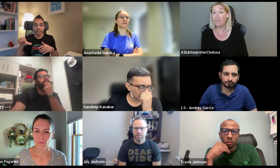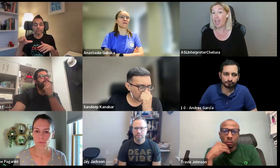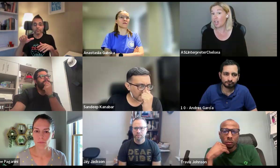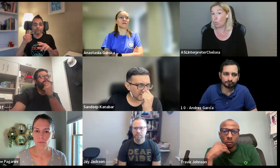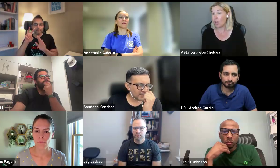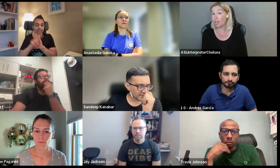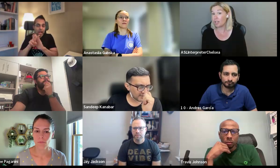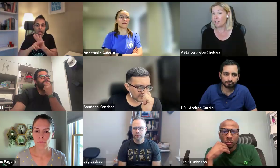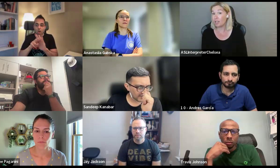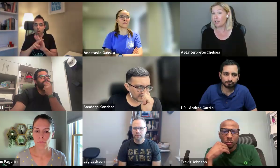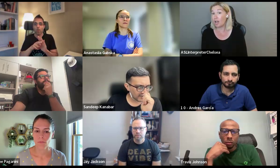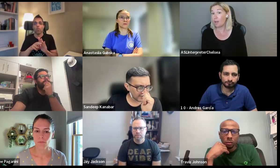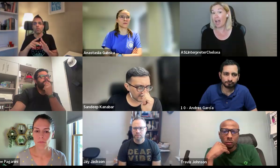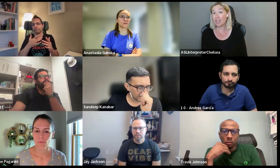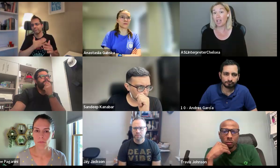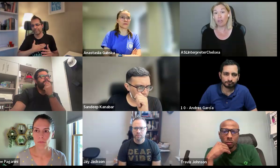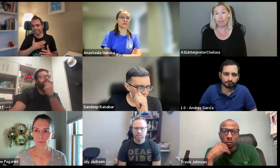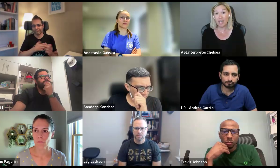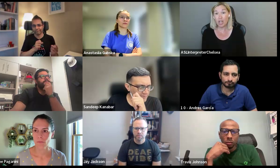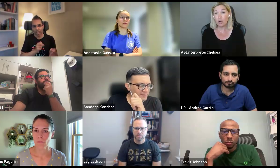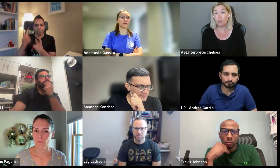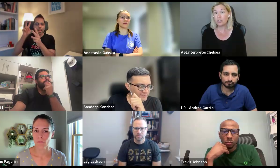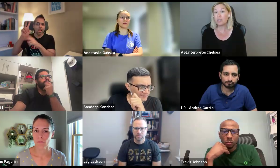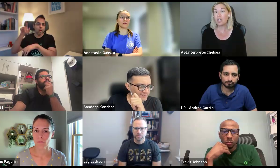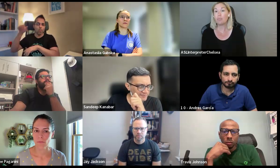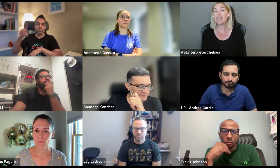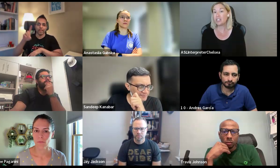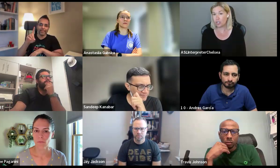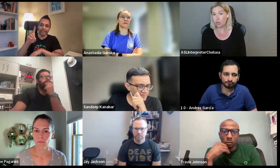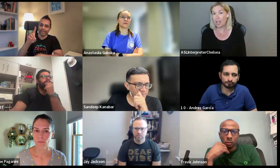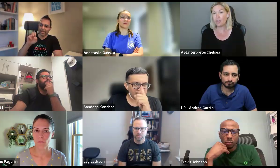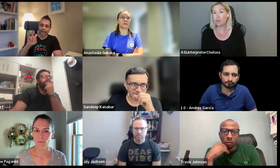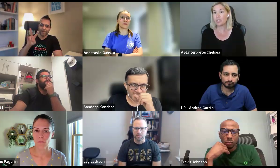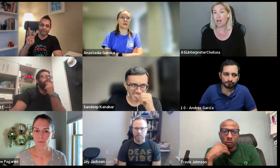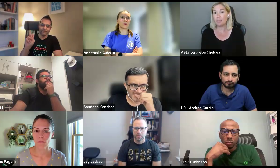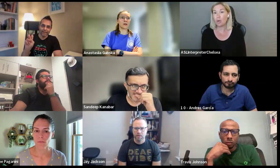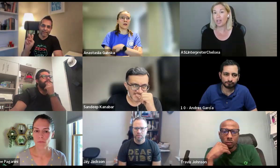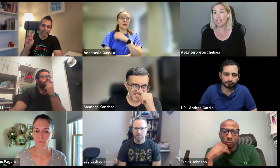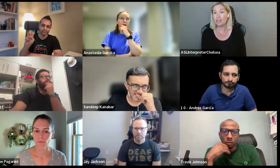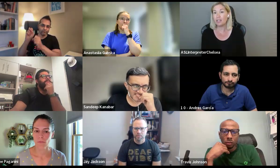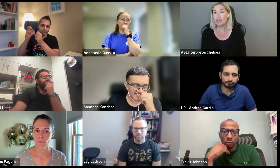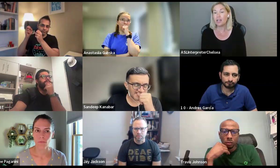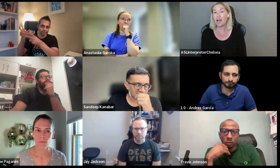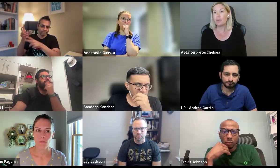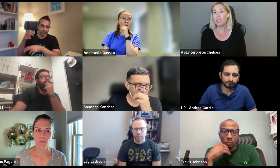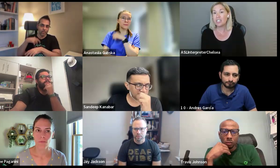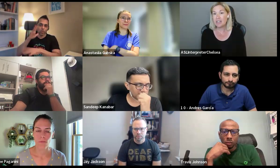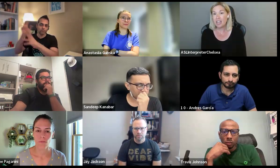If anyone has other videos, please do get those uploaded to